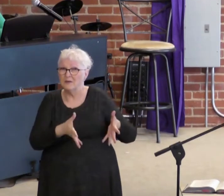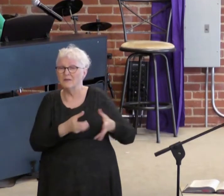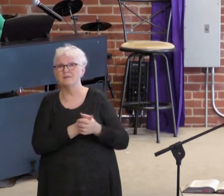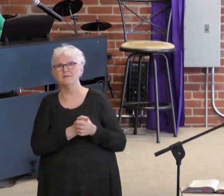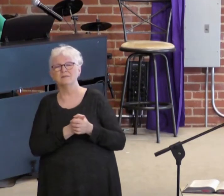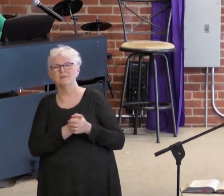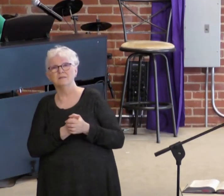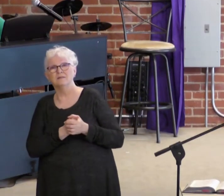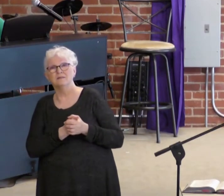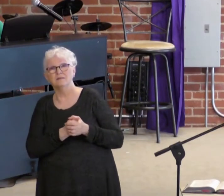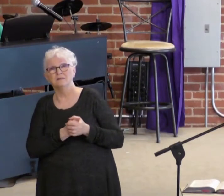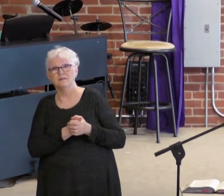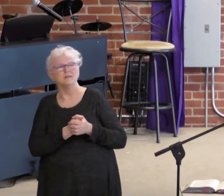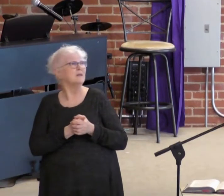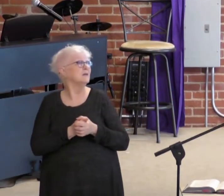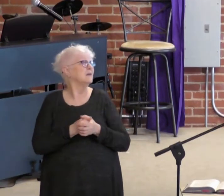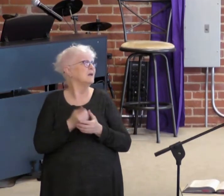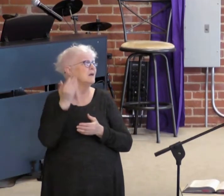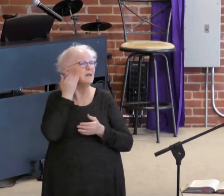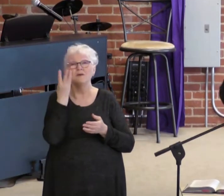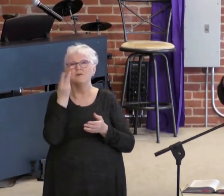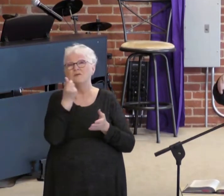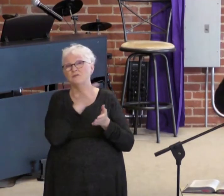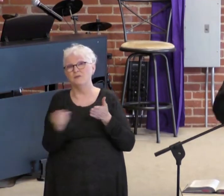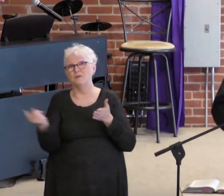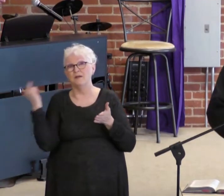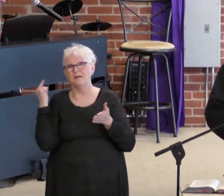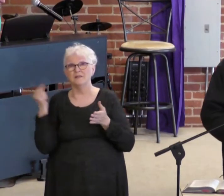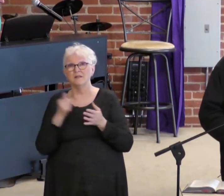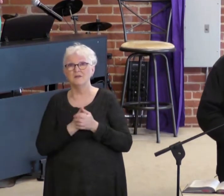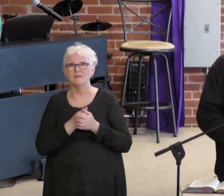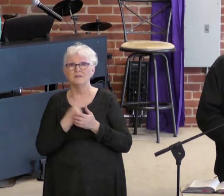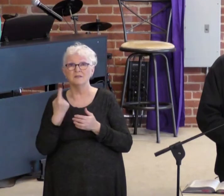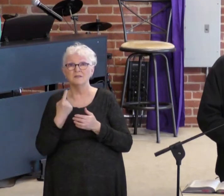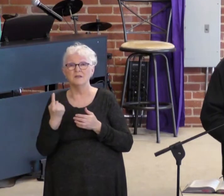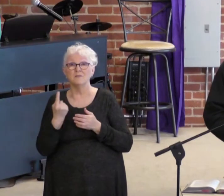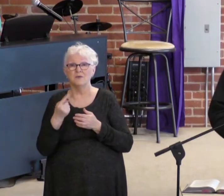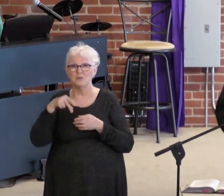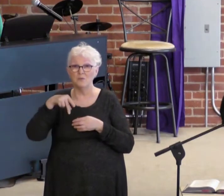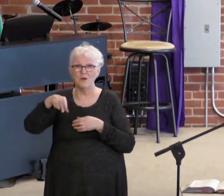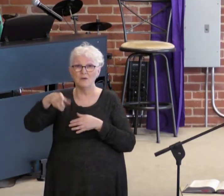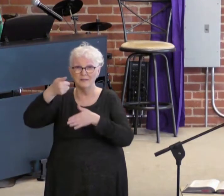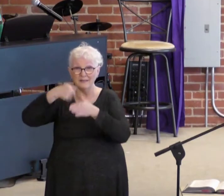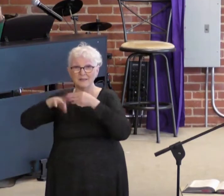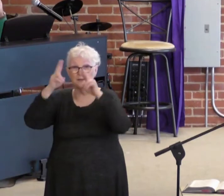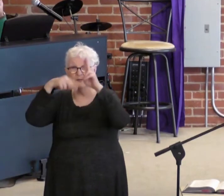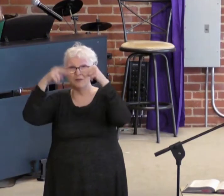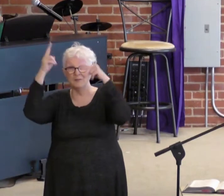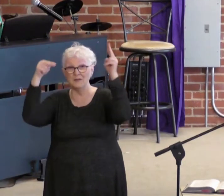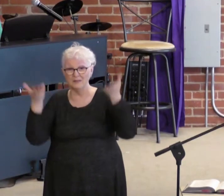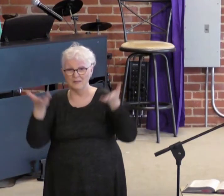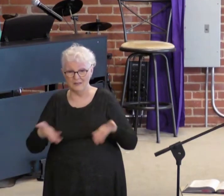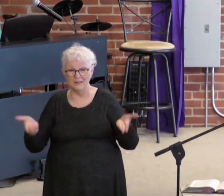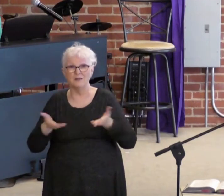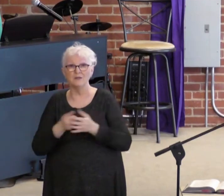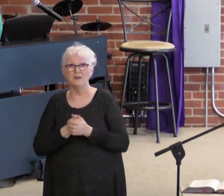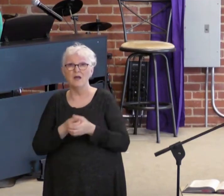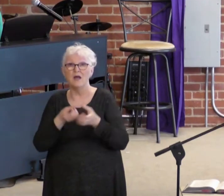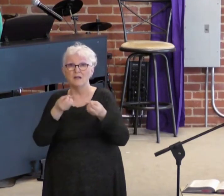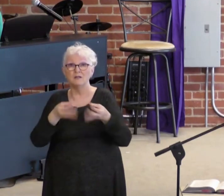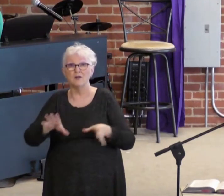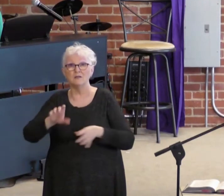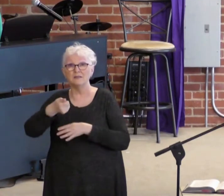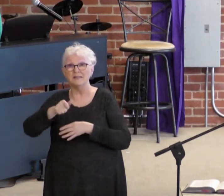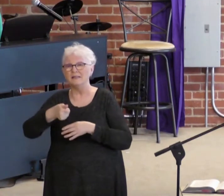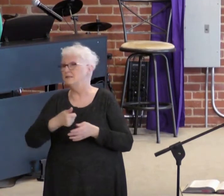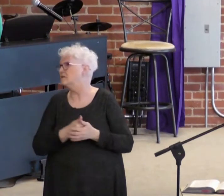lost. I know what, a few weeks ago, somebody walked in the building here during the week. Who was it? Had lost keys. Who